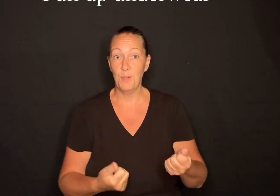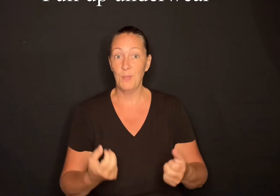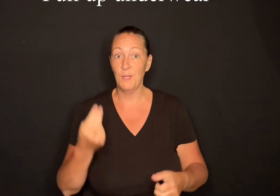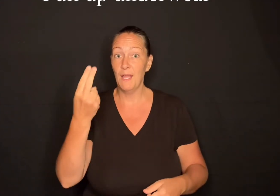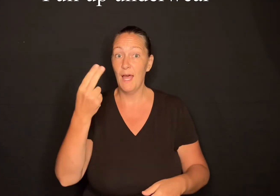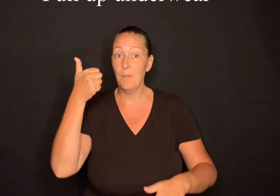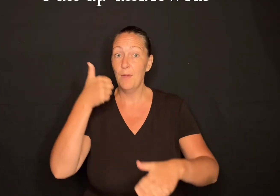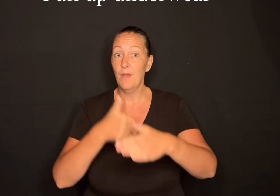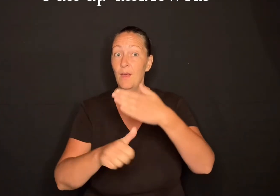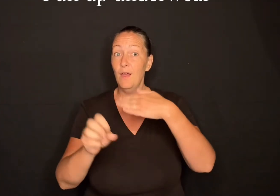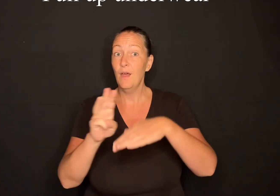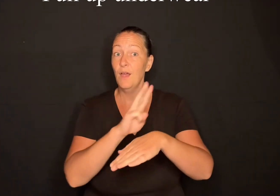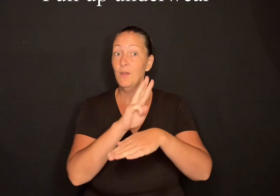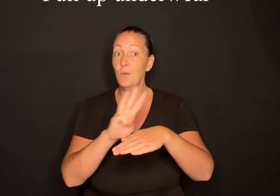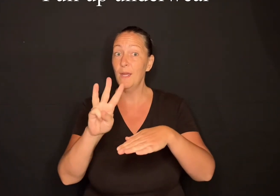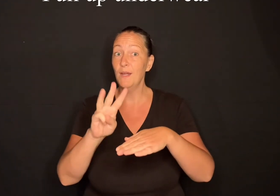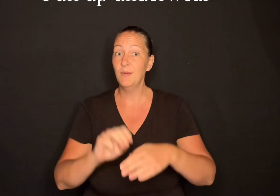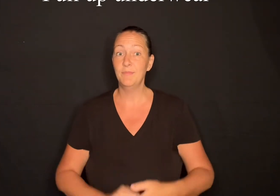Pull up underwear.